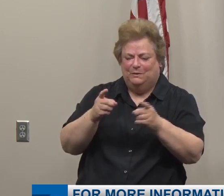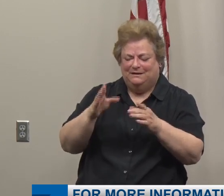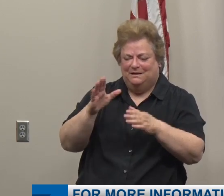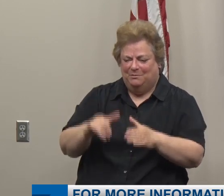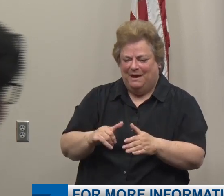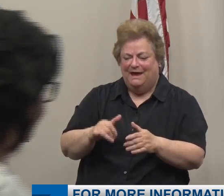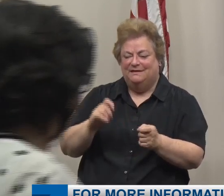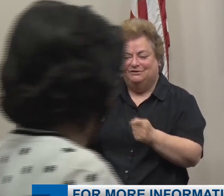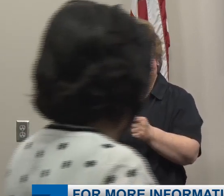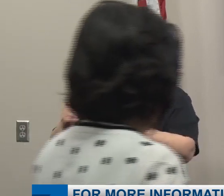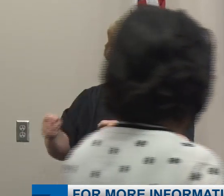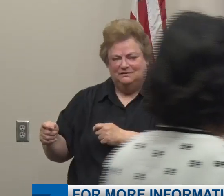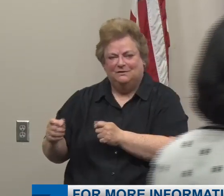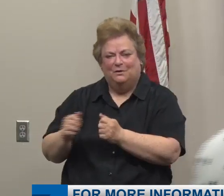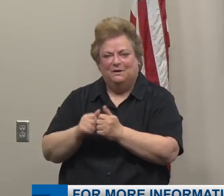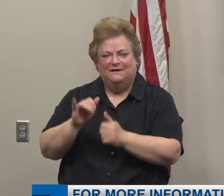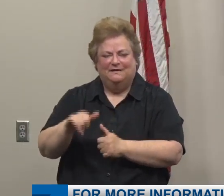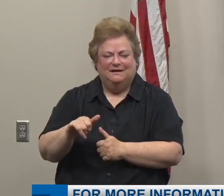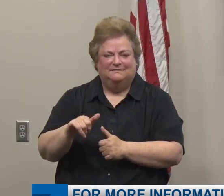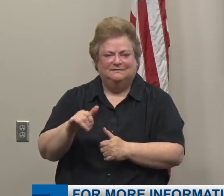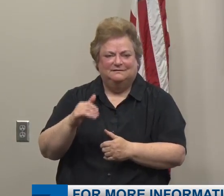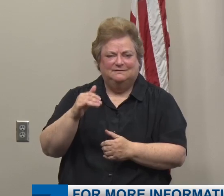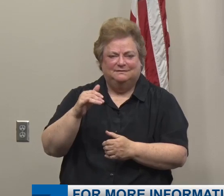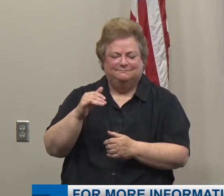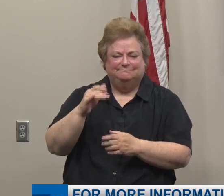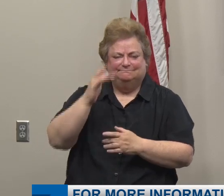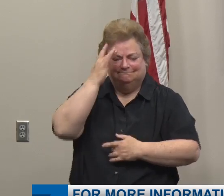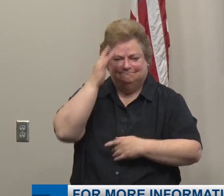Lopez come up and answer more specific to your question